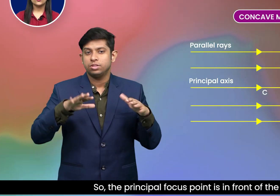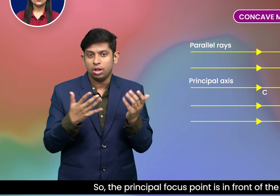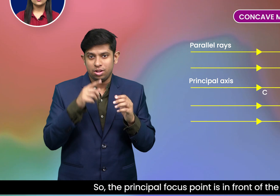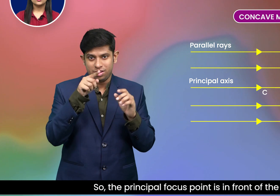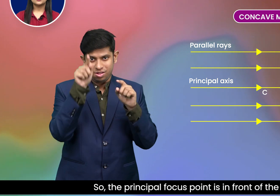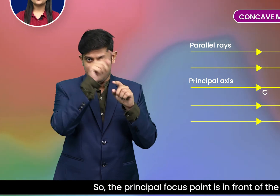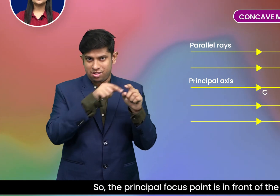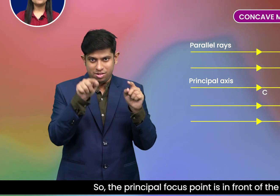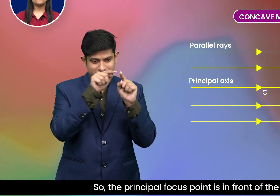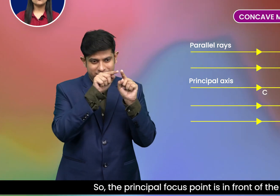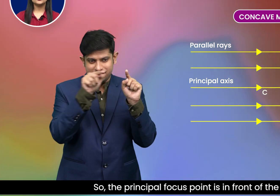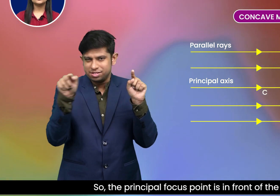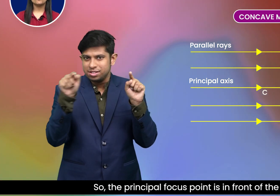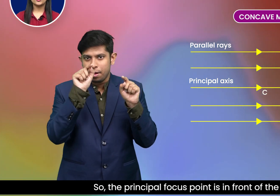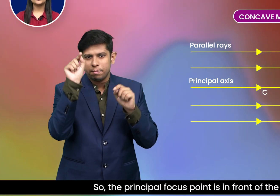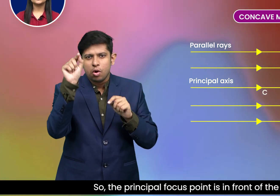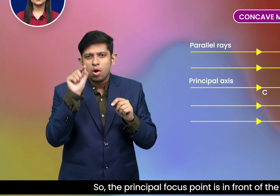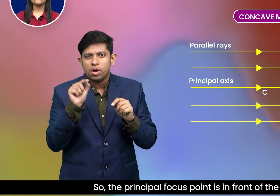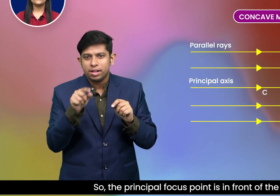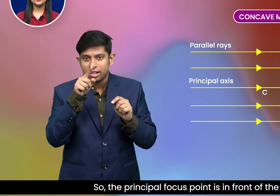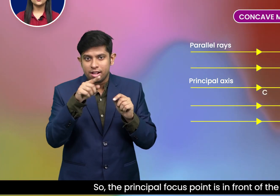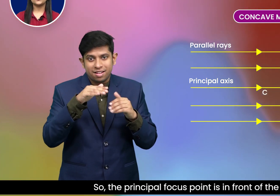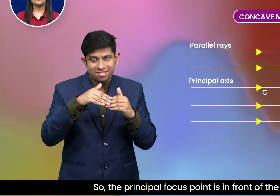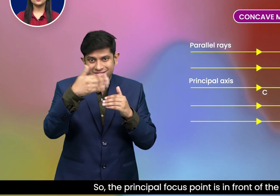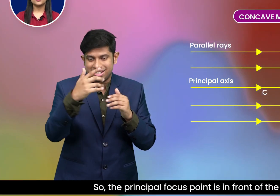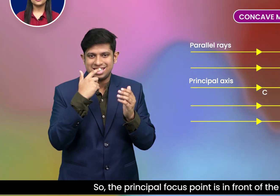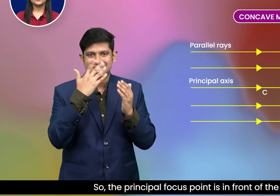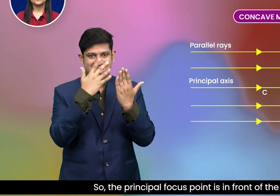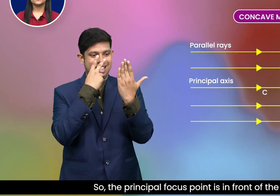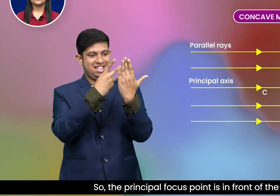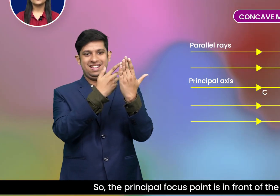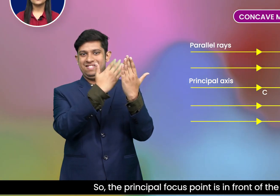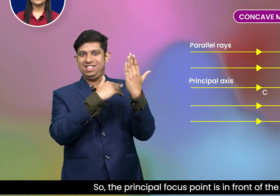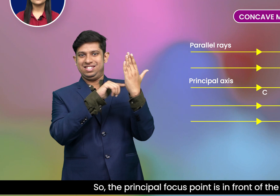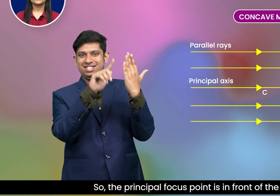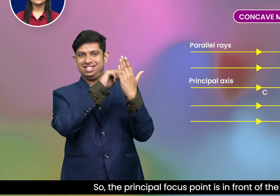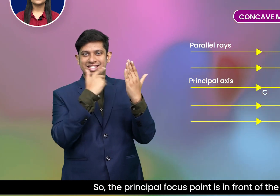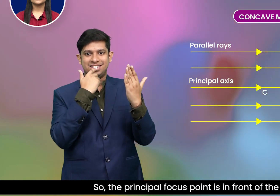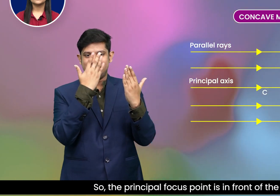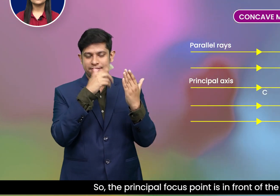So, the principal focus point is in a front of the mirror.